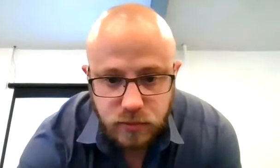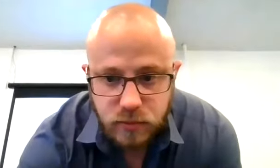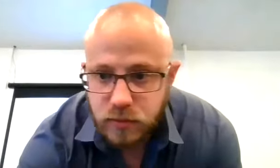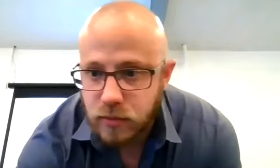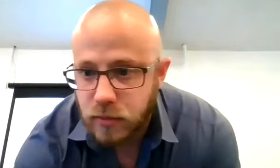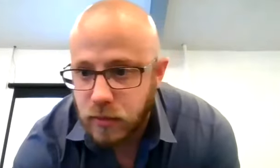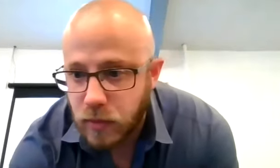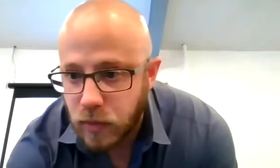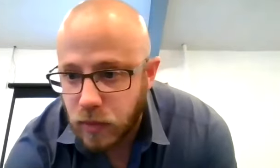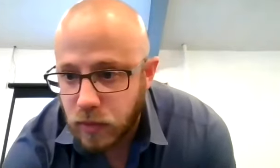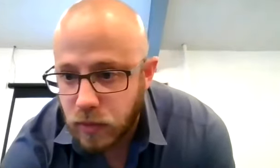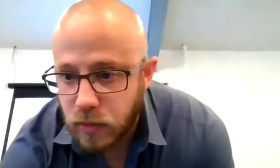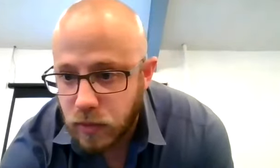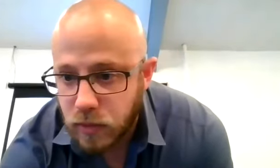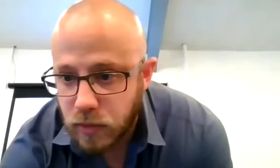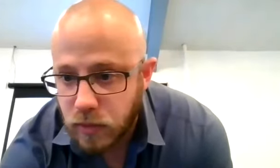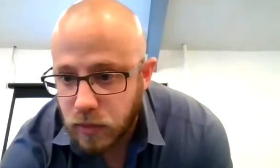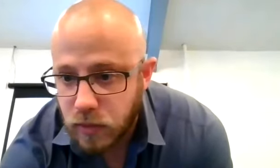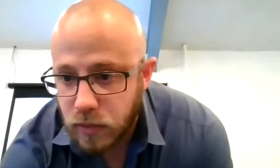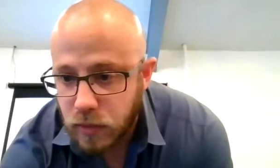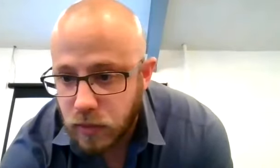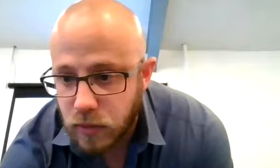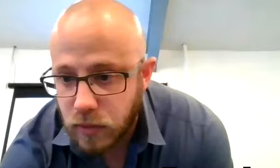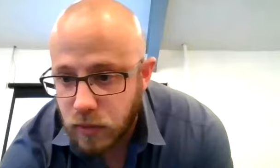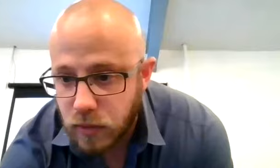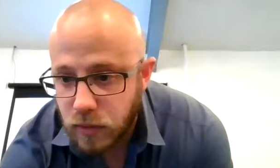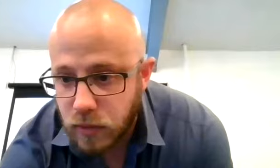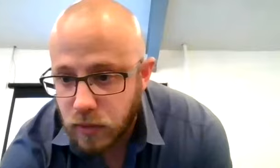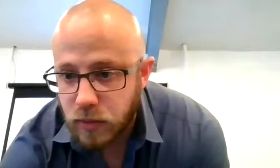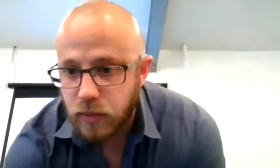You see someone commented, I think. Let me see. I'm gonna watch you guys sign, okay?